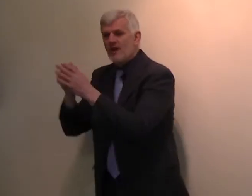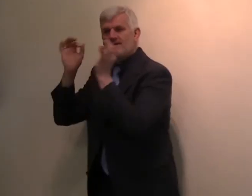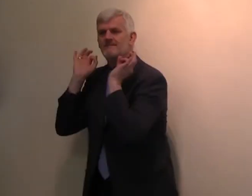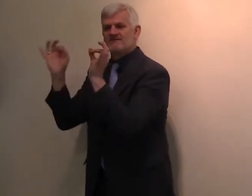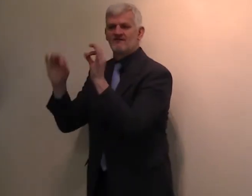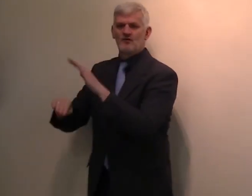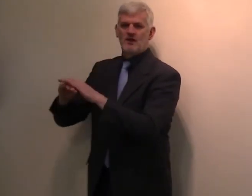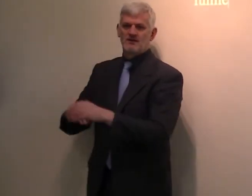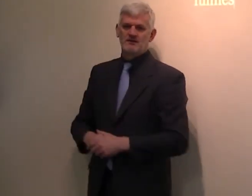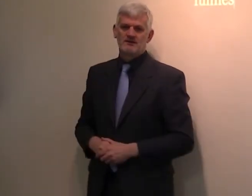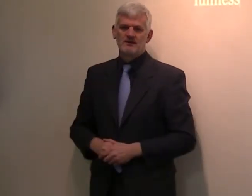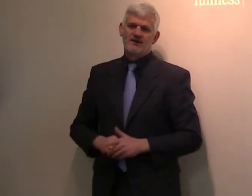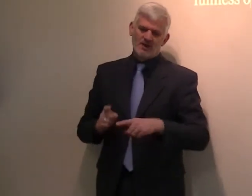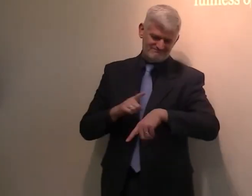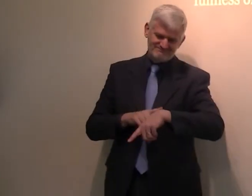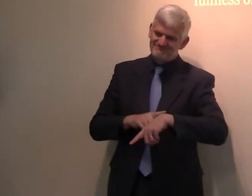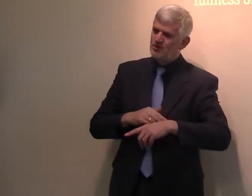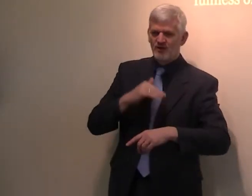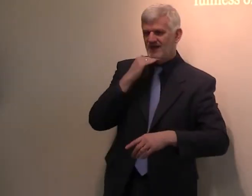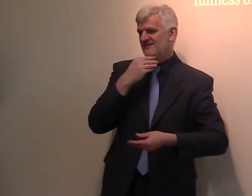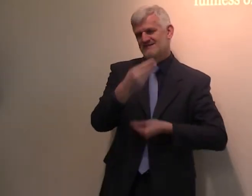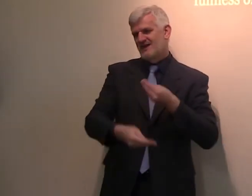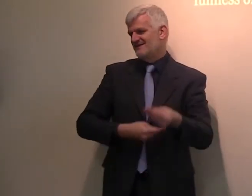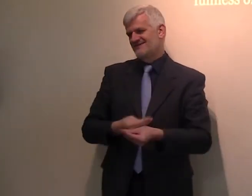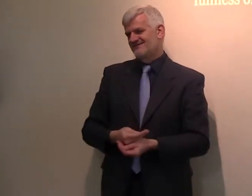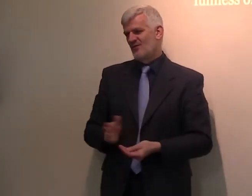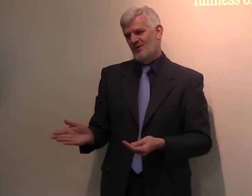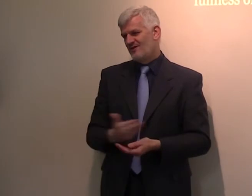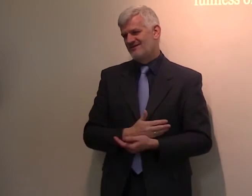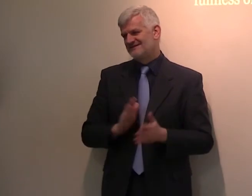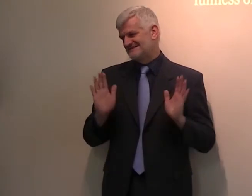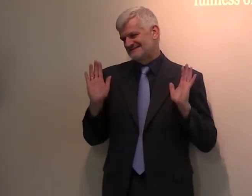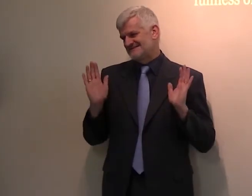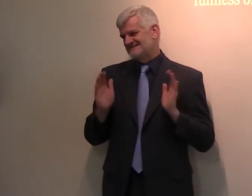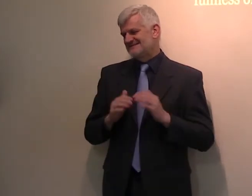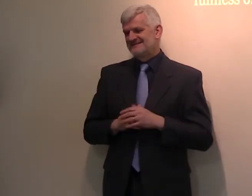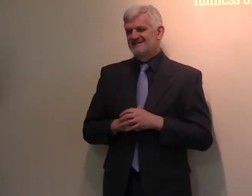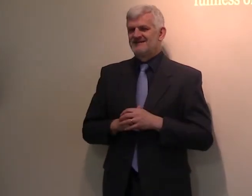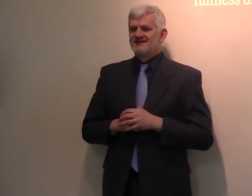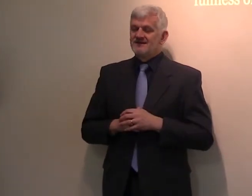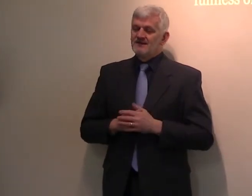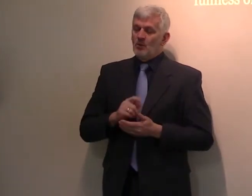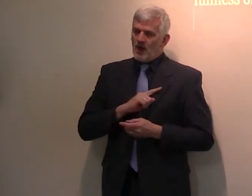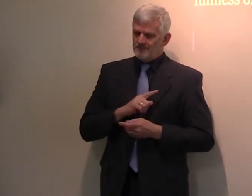I wish I had more time just to explain and expose more, because the seven spirits